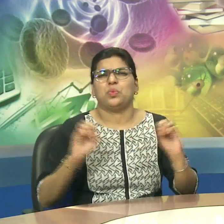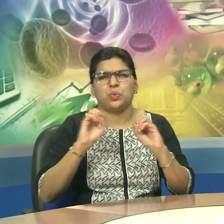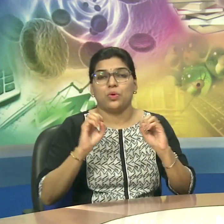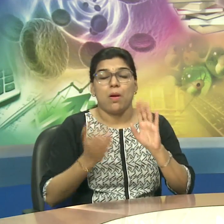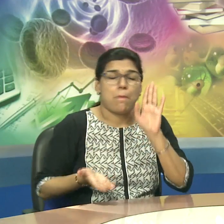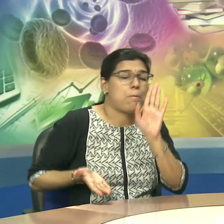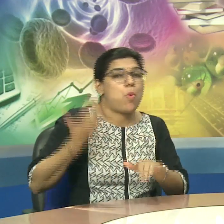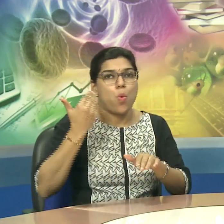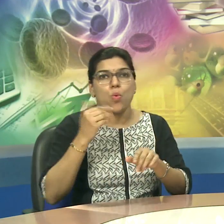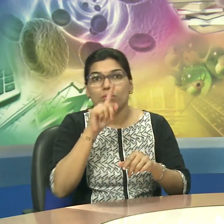keep